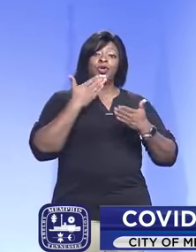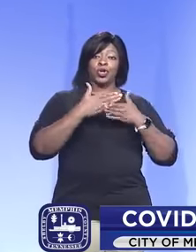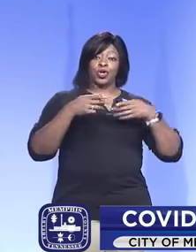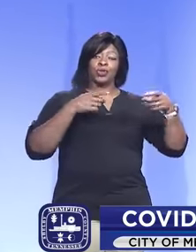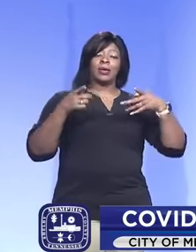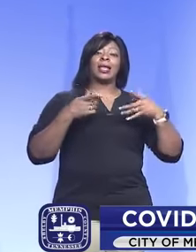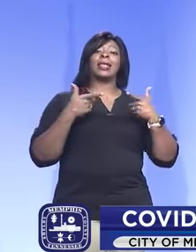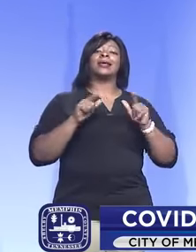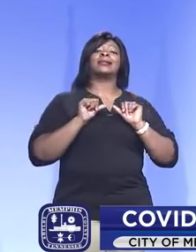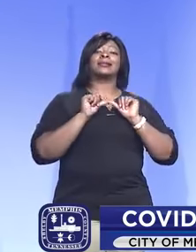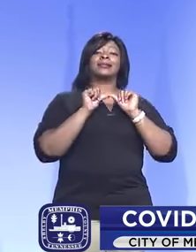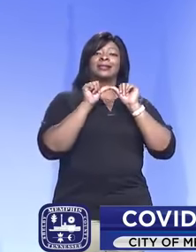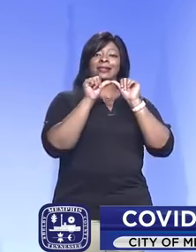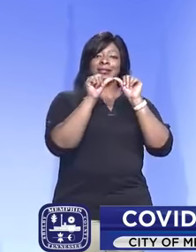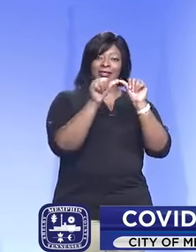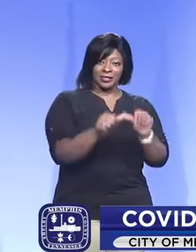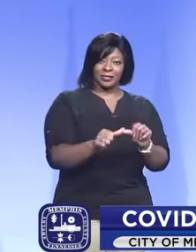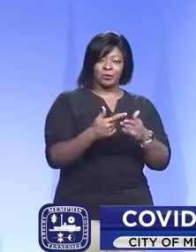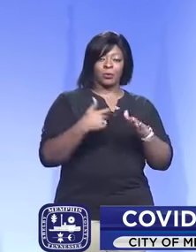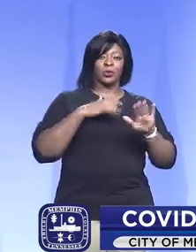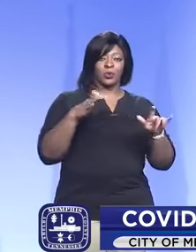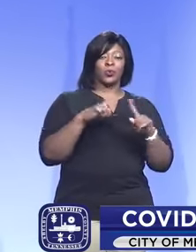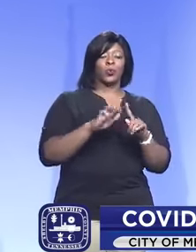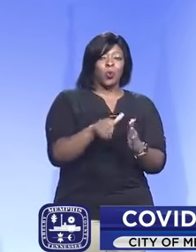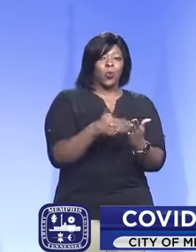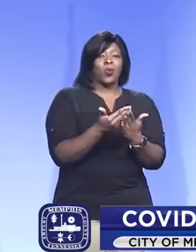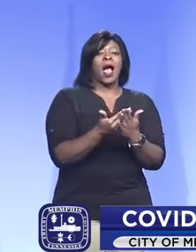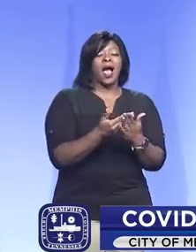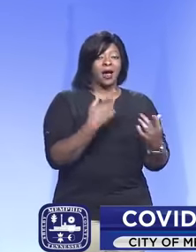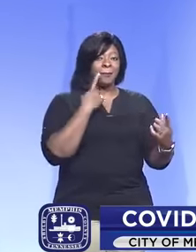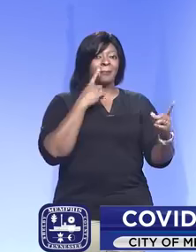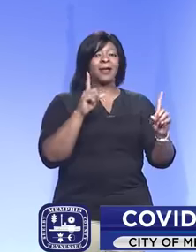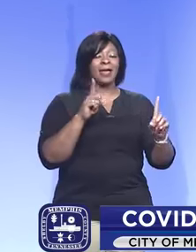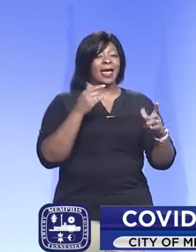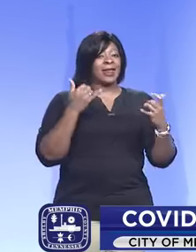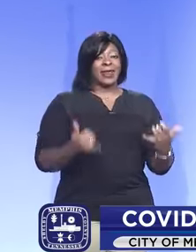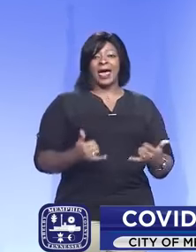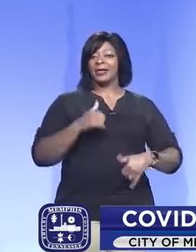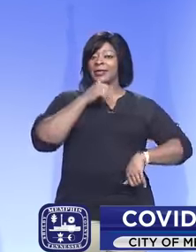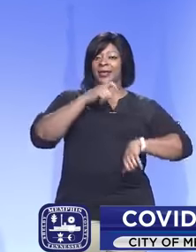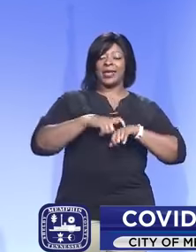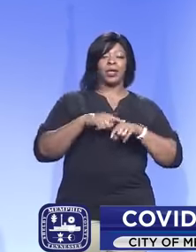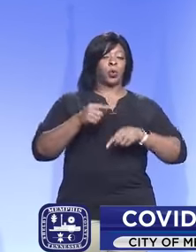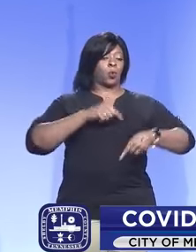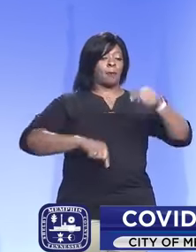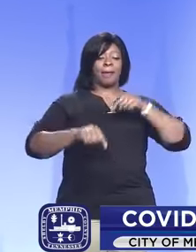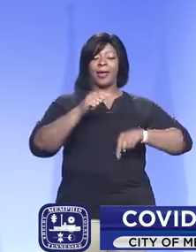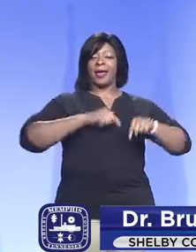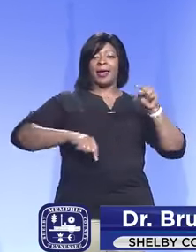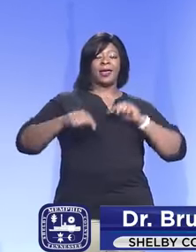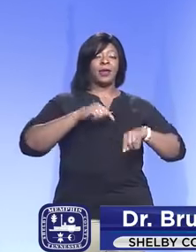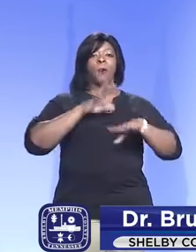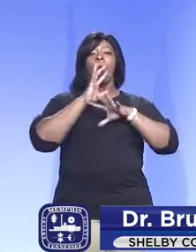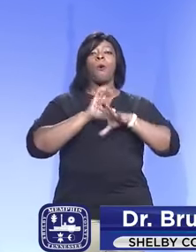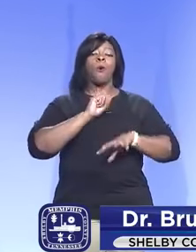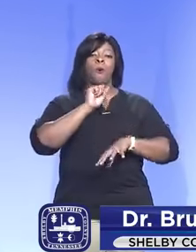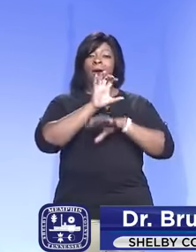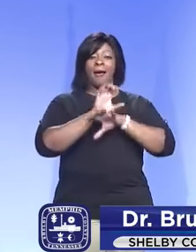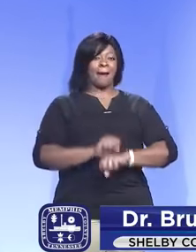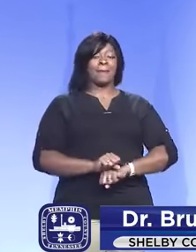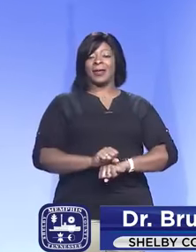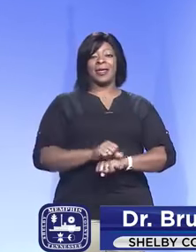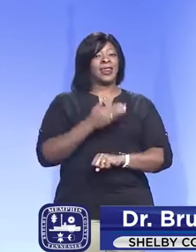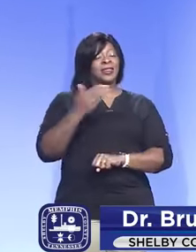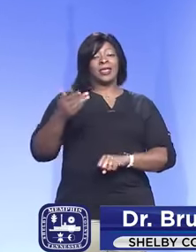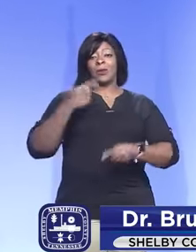Let's continue doing what we're doing to get there. Now is not the time to revert back to old habits. Things